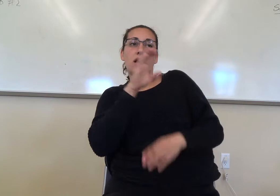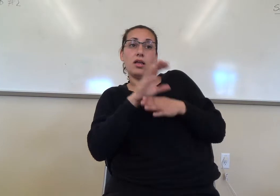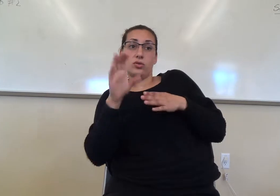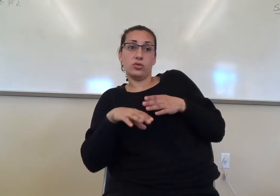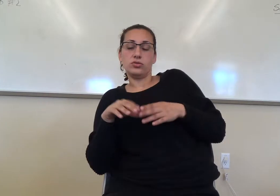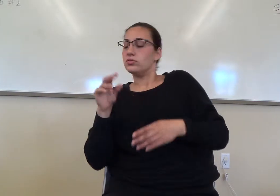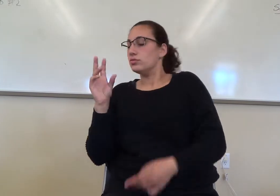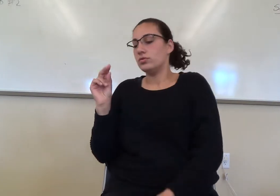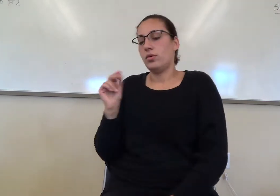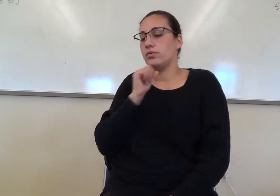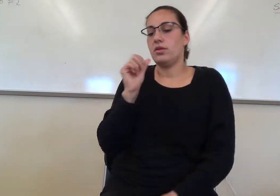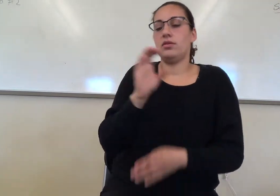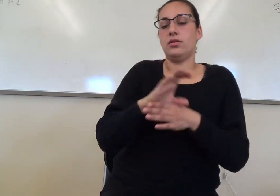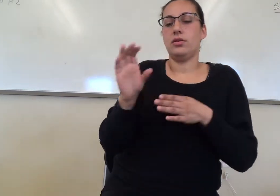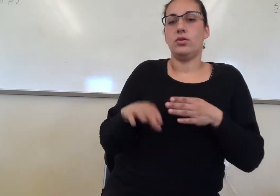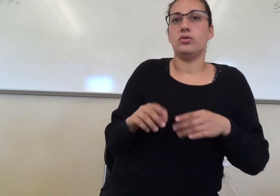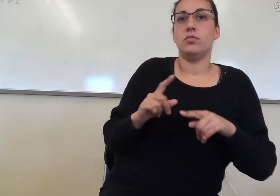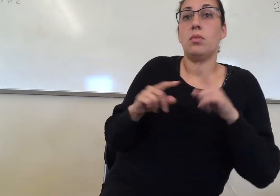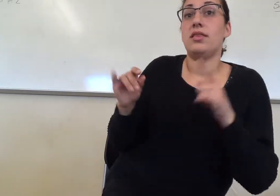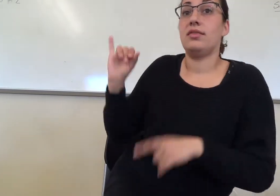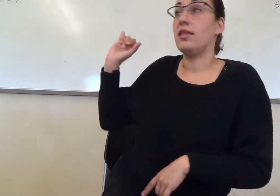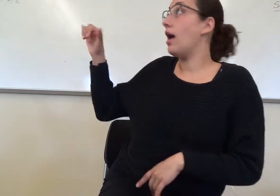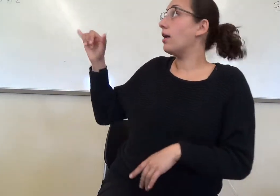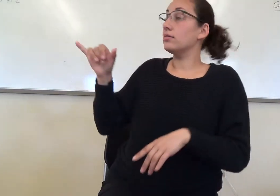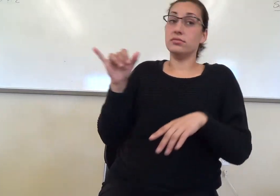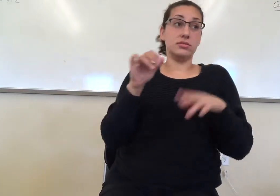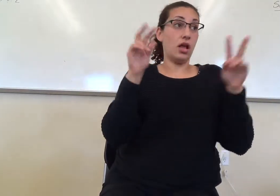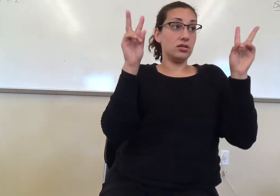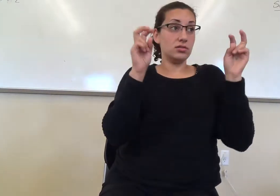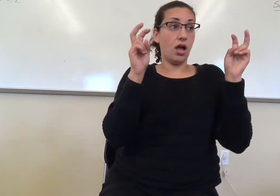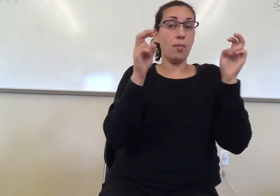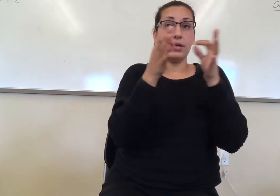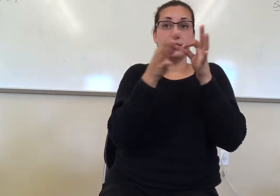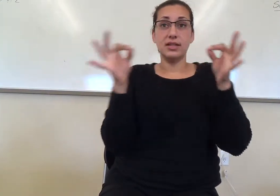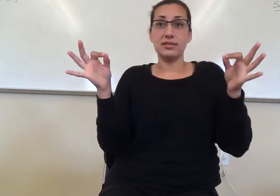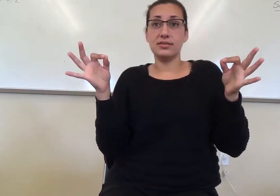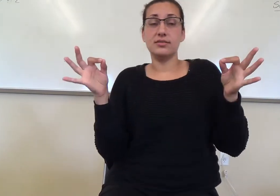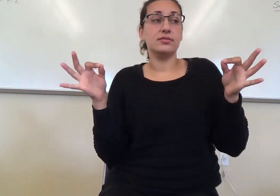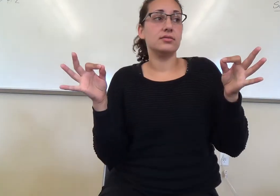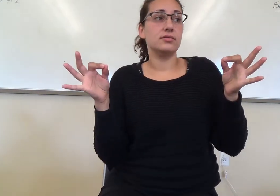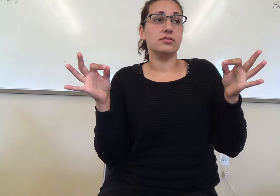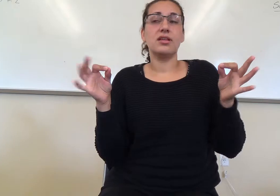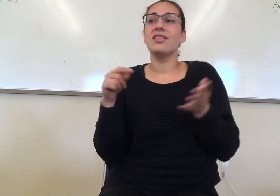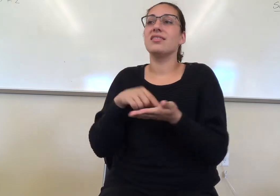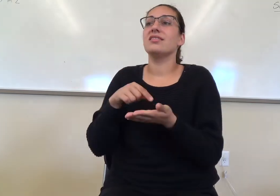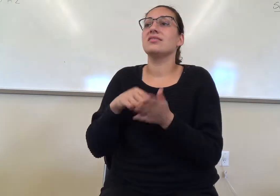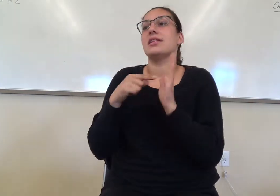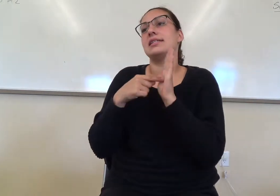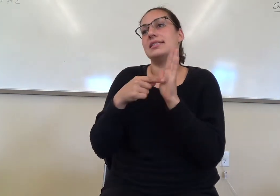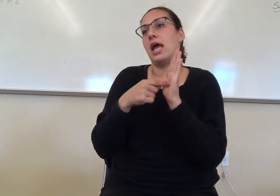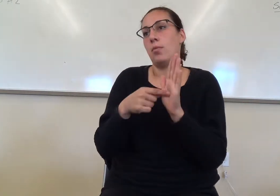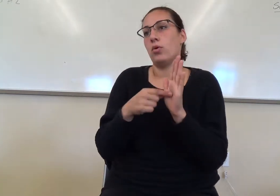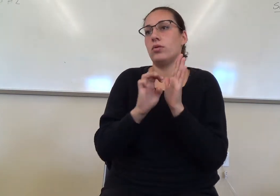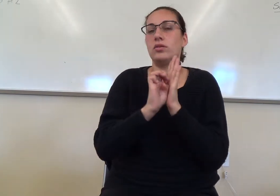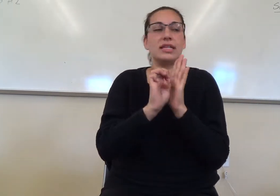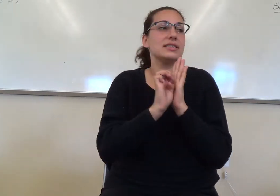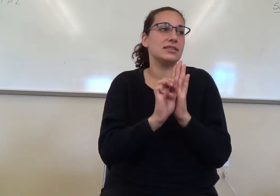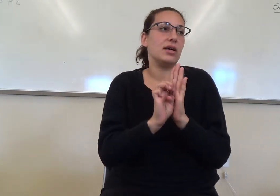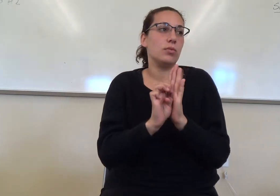calling this the topic sentence, this isn't the example. The example they give is this long list